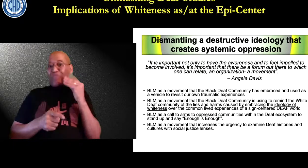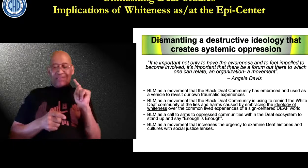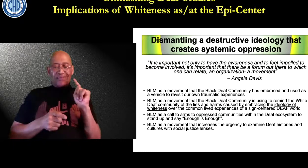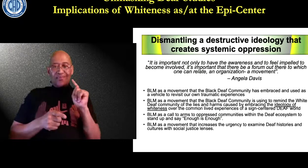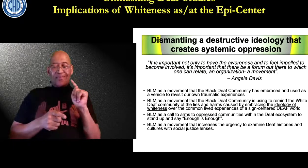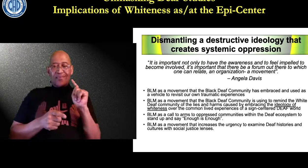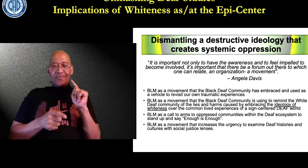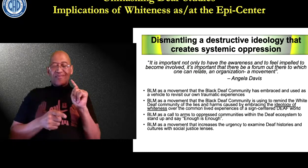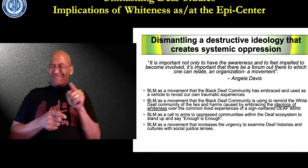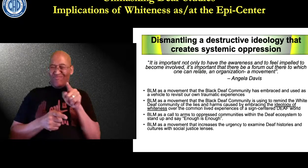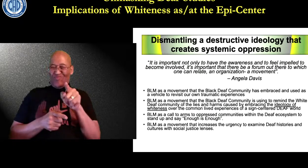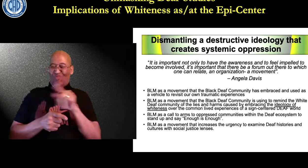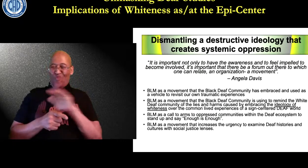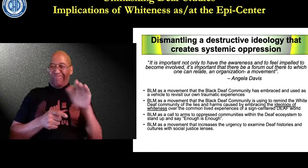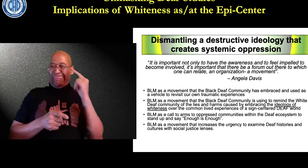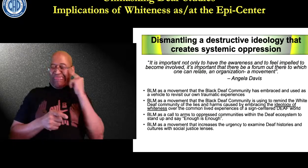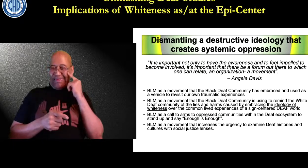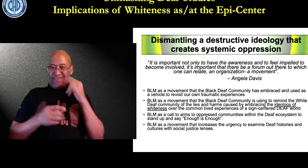You're causing